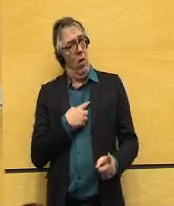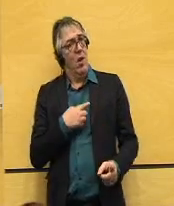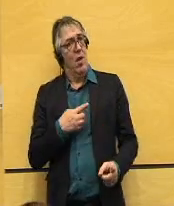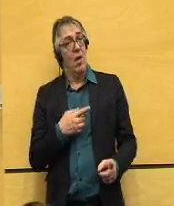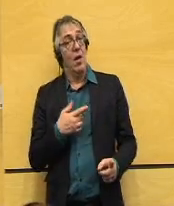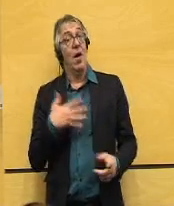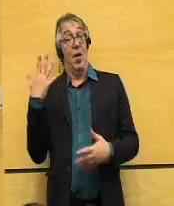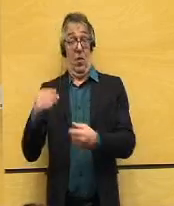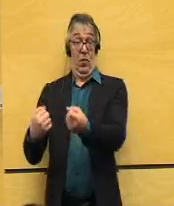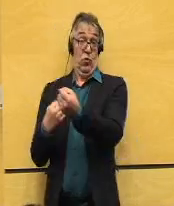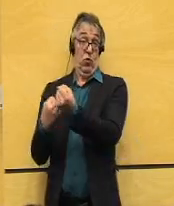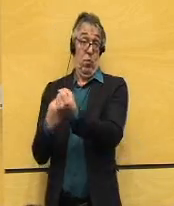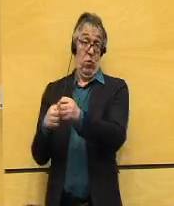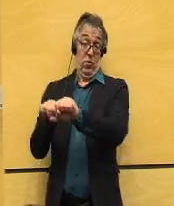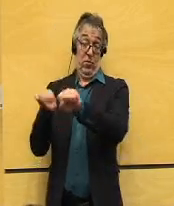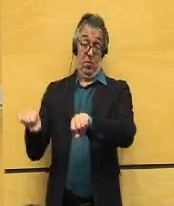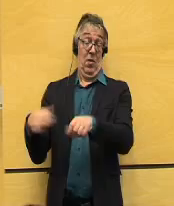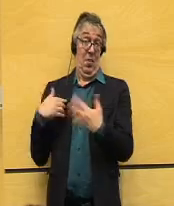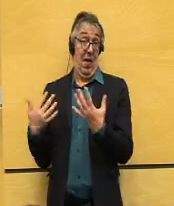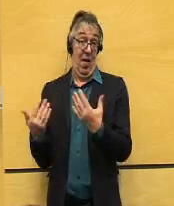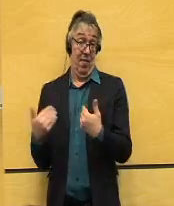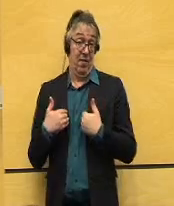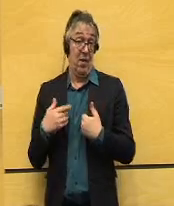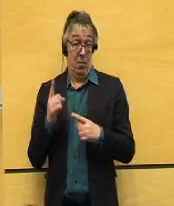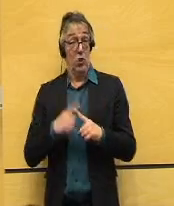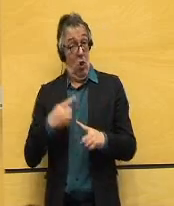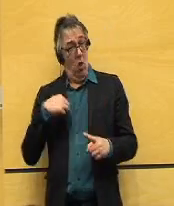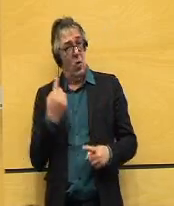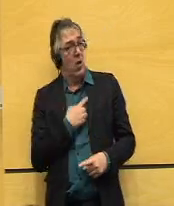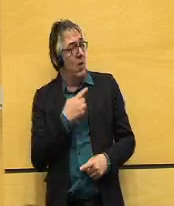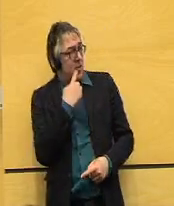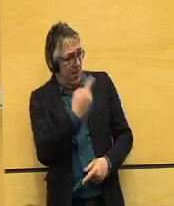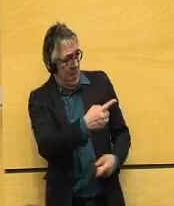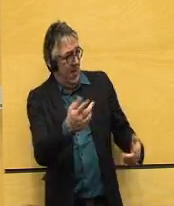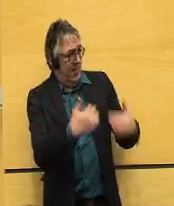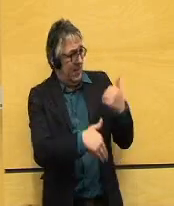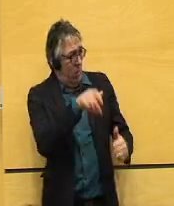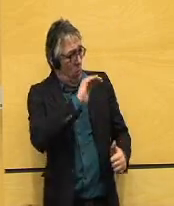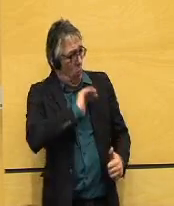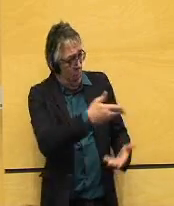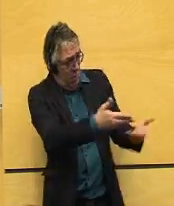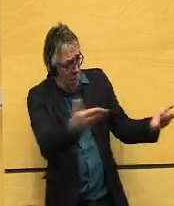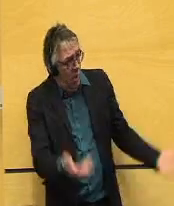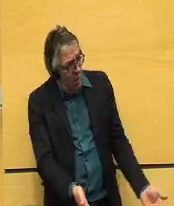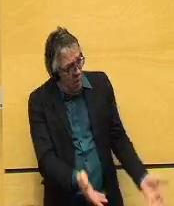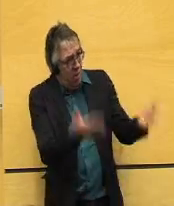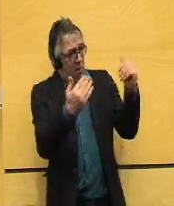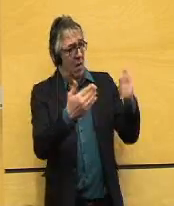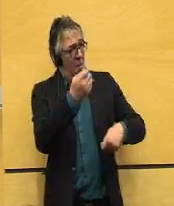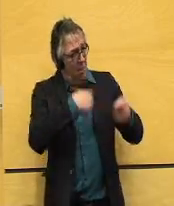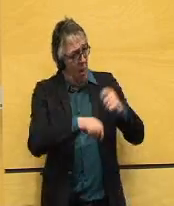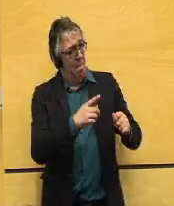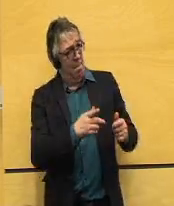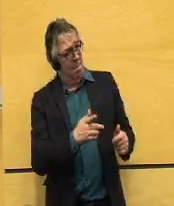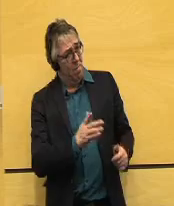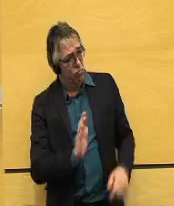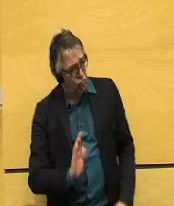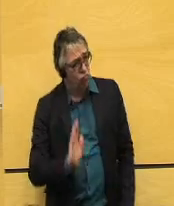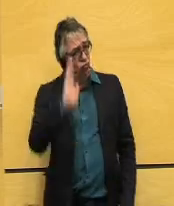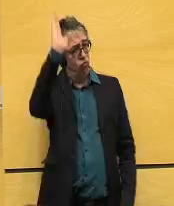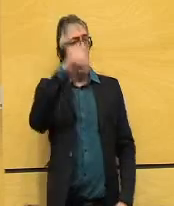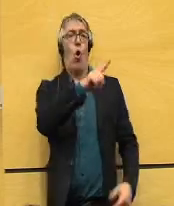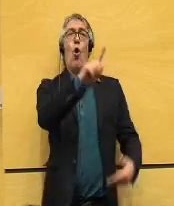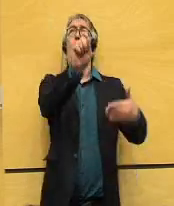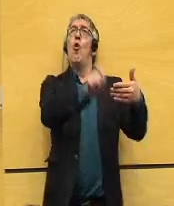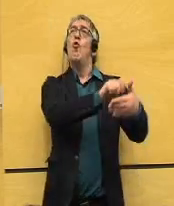disabilities to have more political participation. And of course, it's not just the right to vote, but to